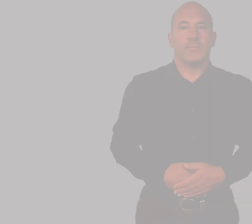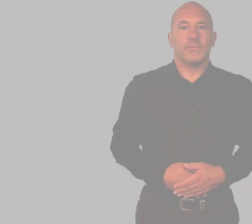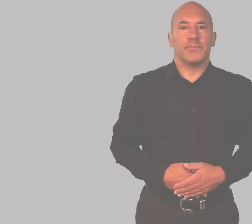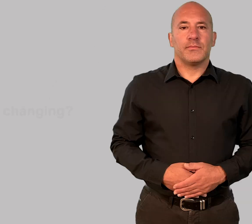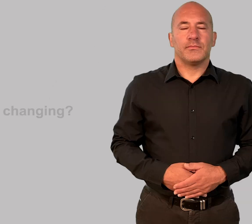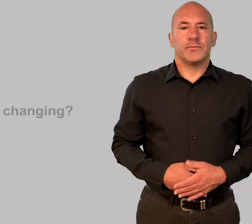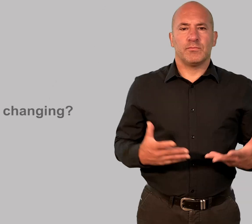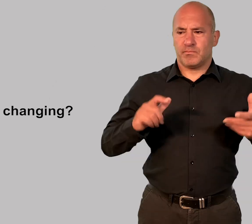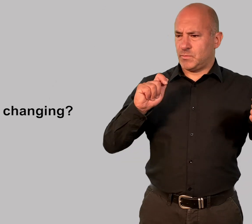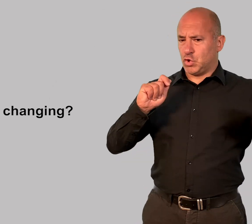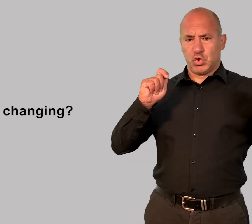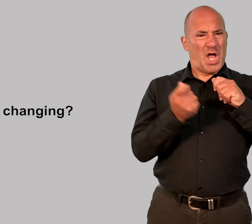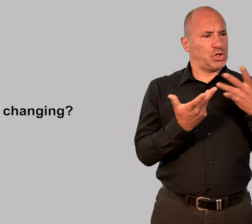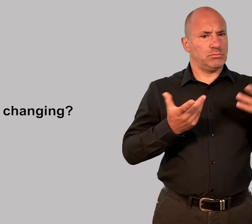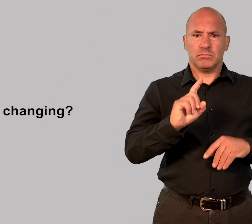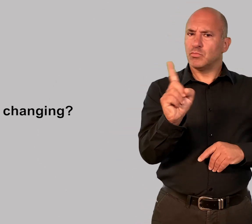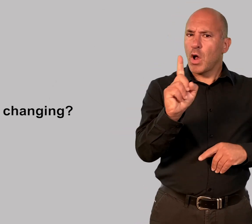What is changing?